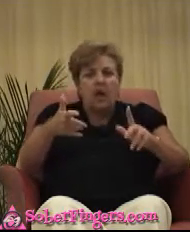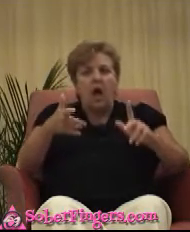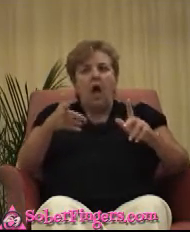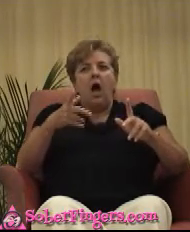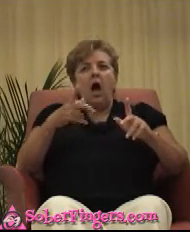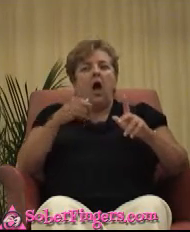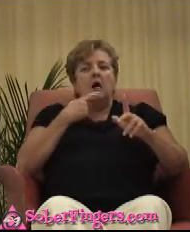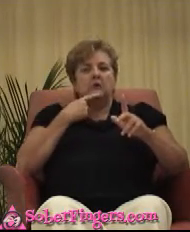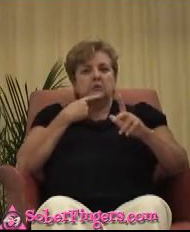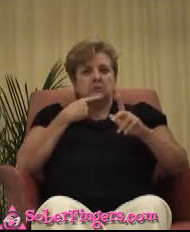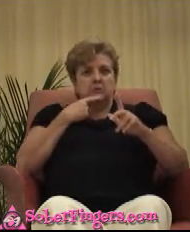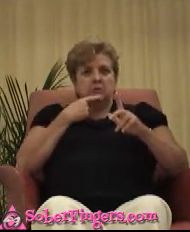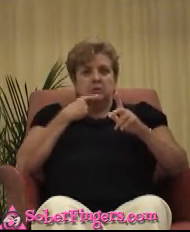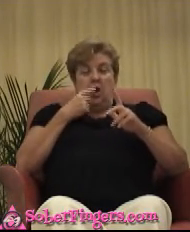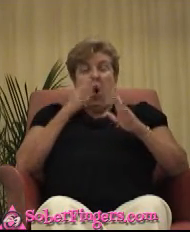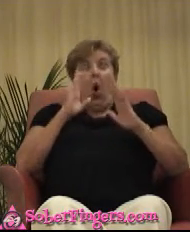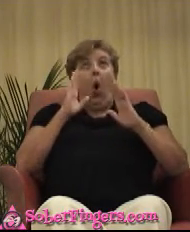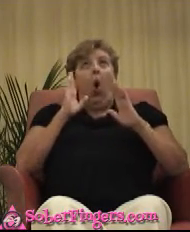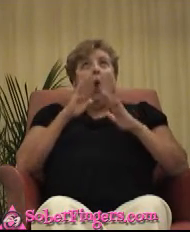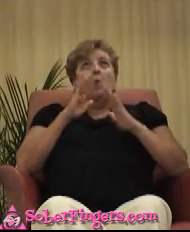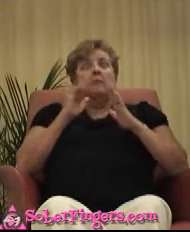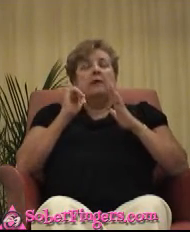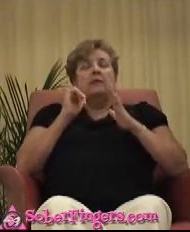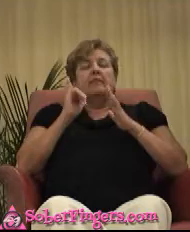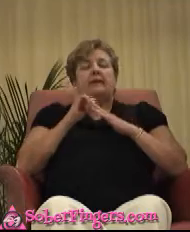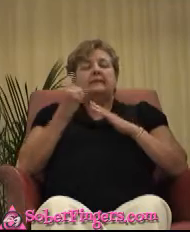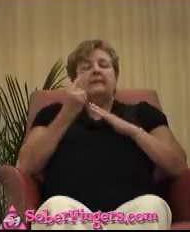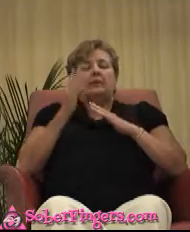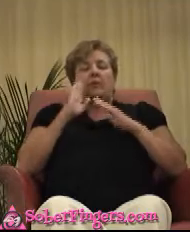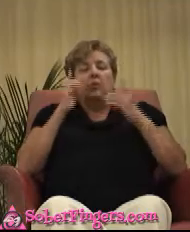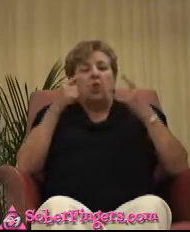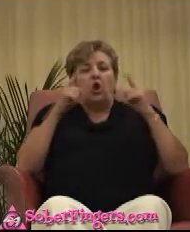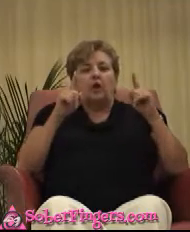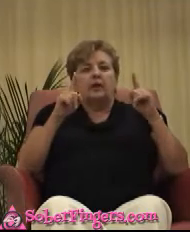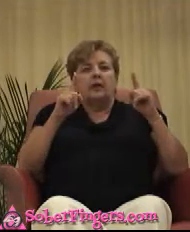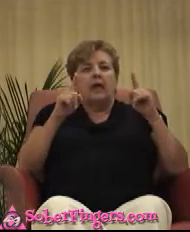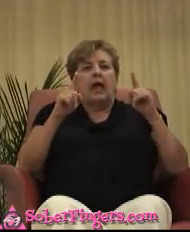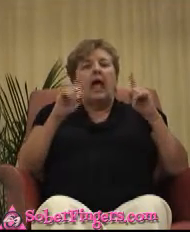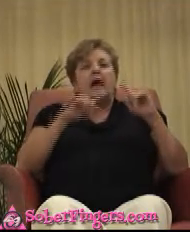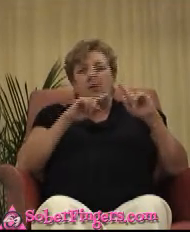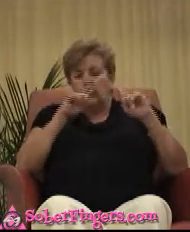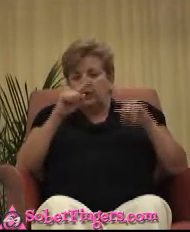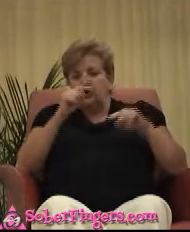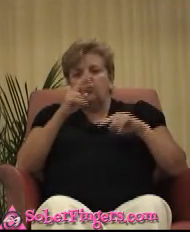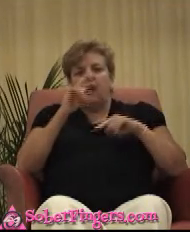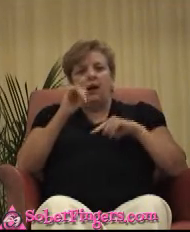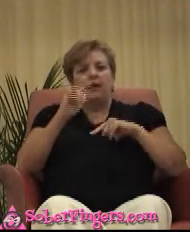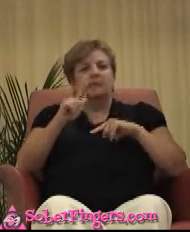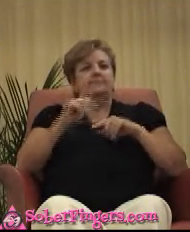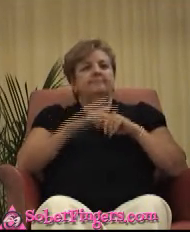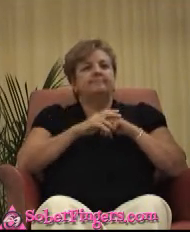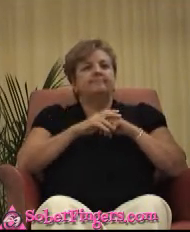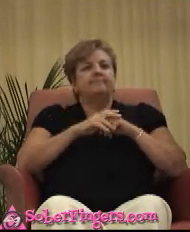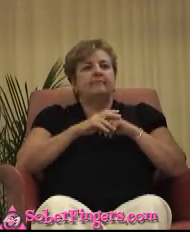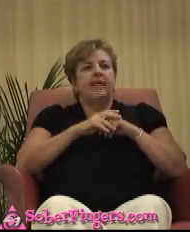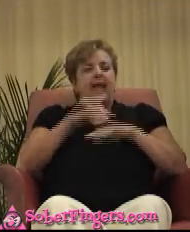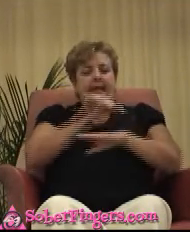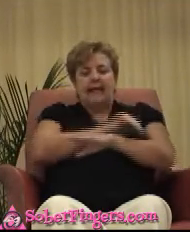something to it. And so I took that with me to the trial. And at night I could go to an AA meeting. I was just barely